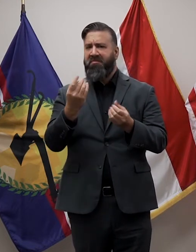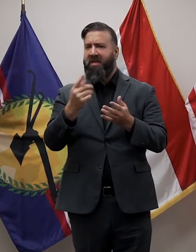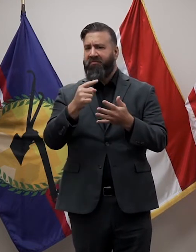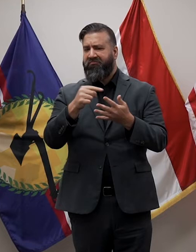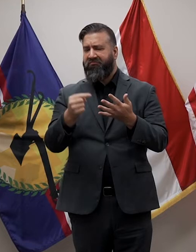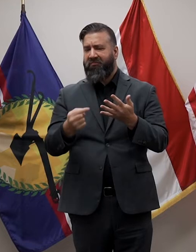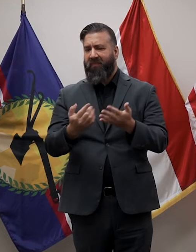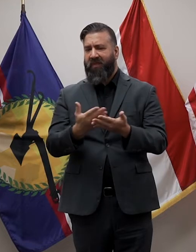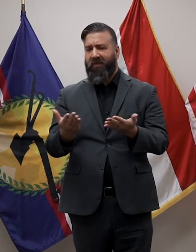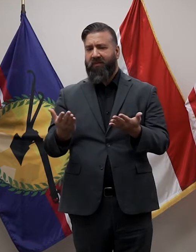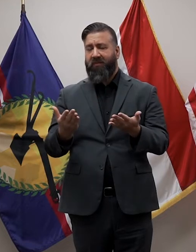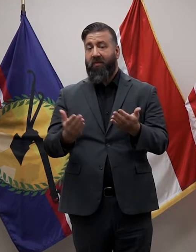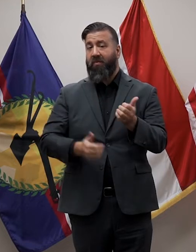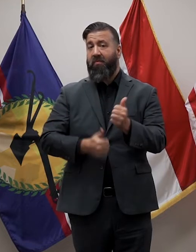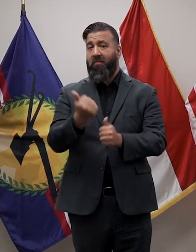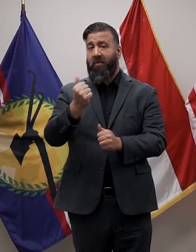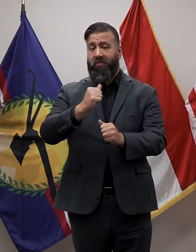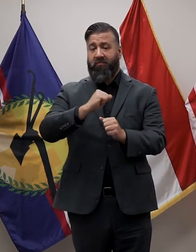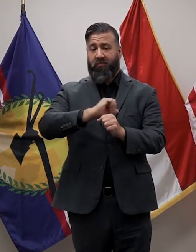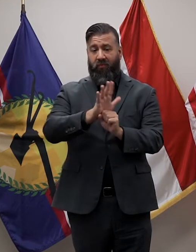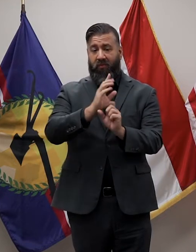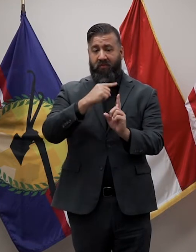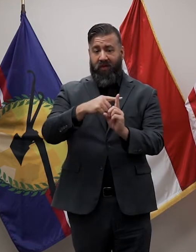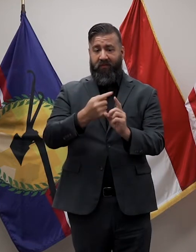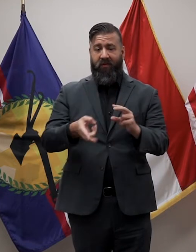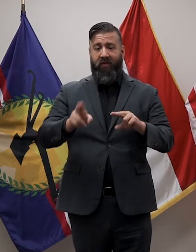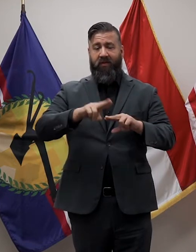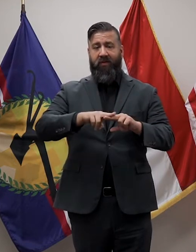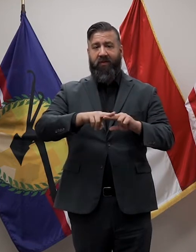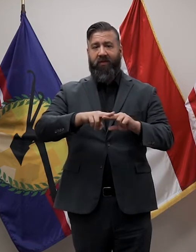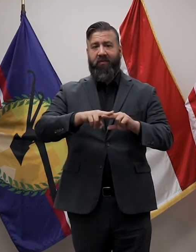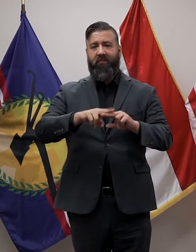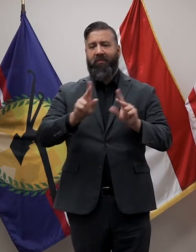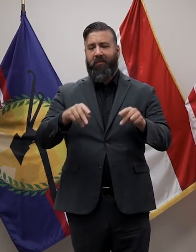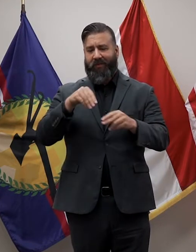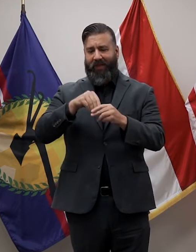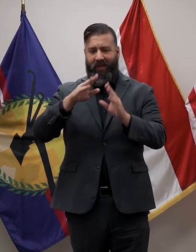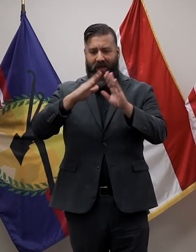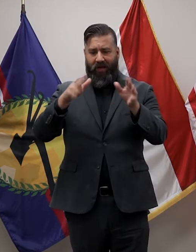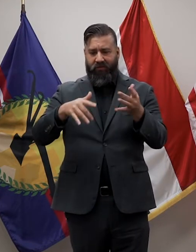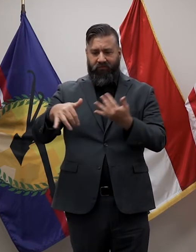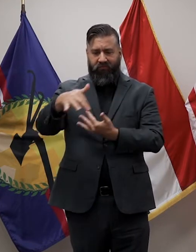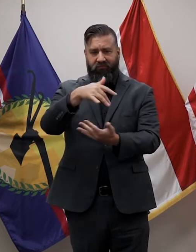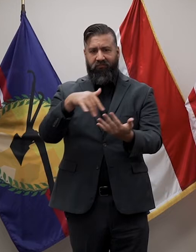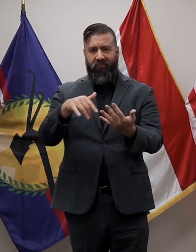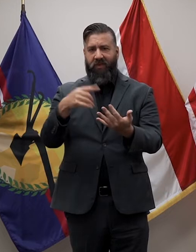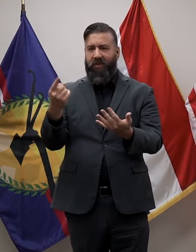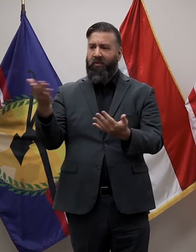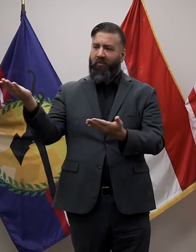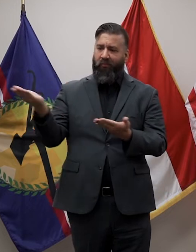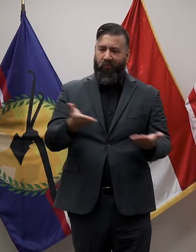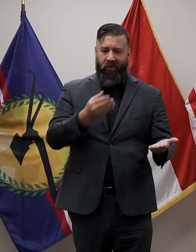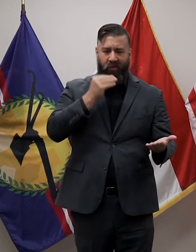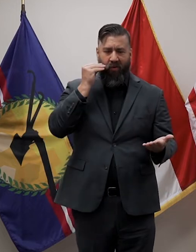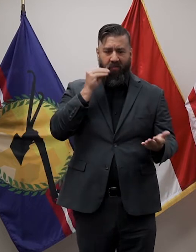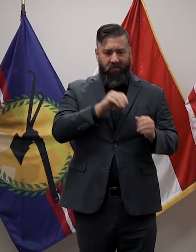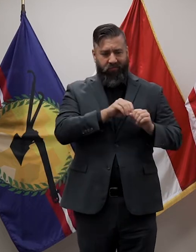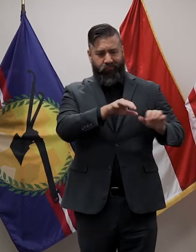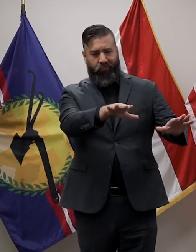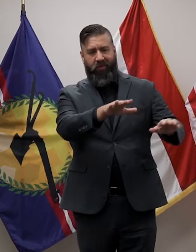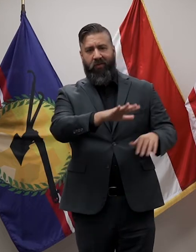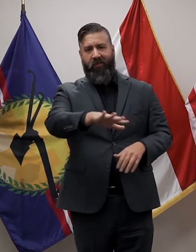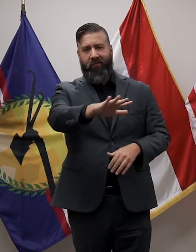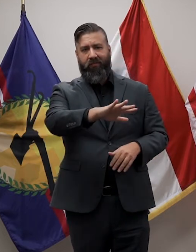of the cases are increasing from household contacts. So someone in the house is bringing it home